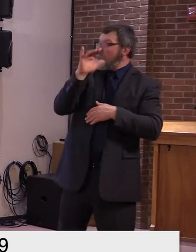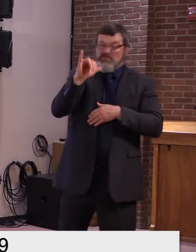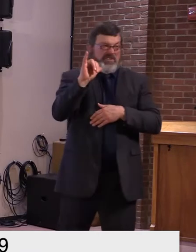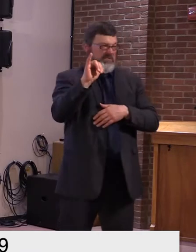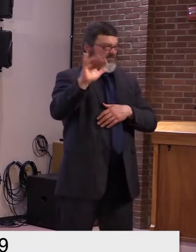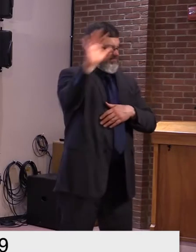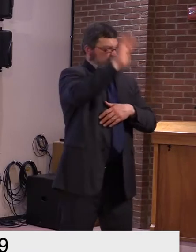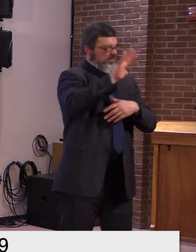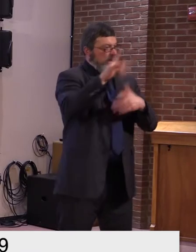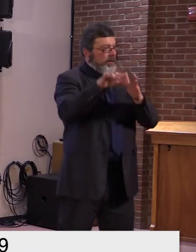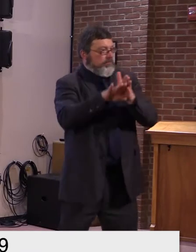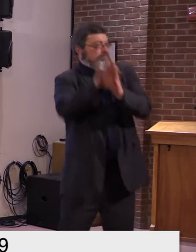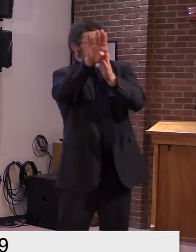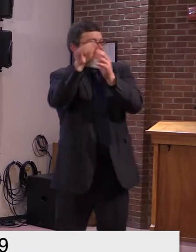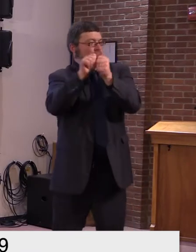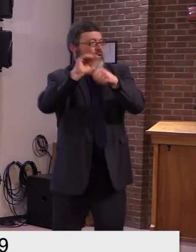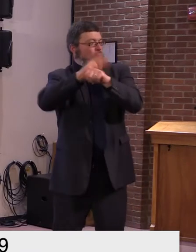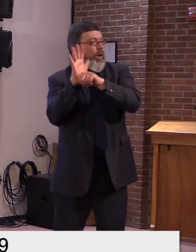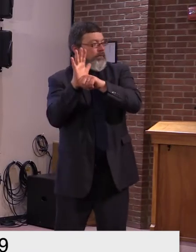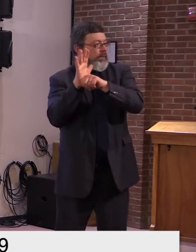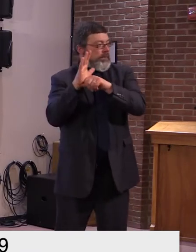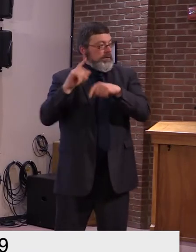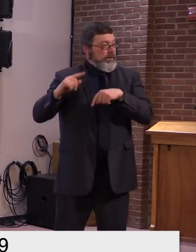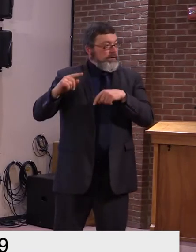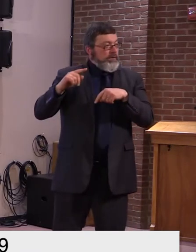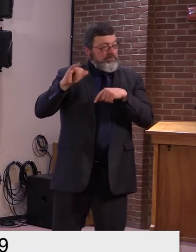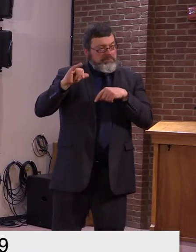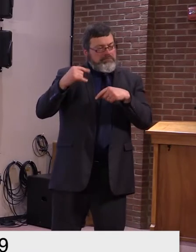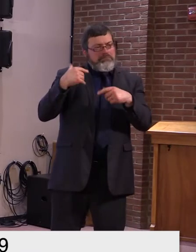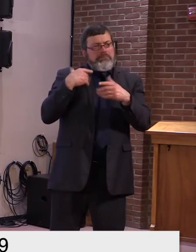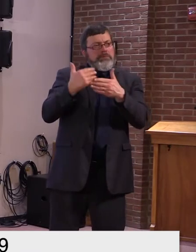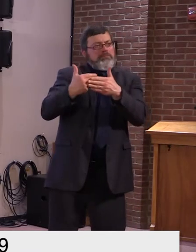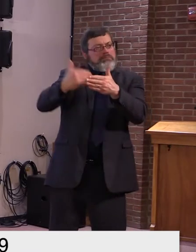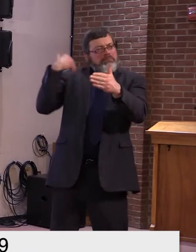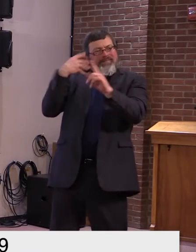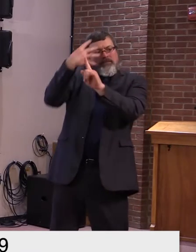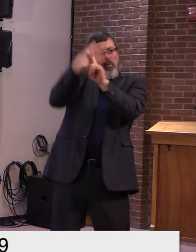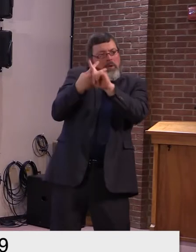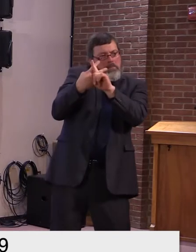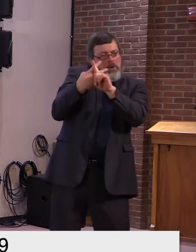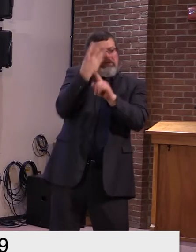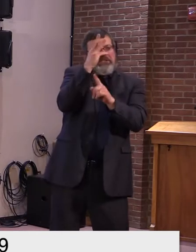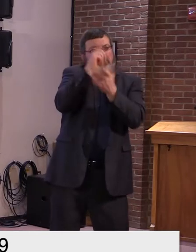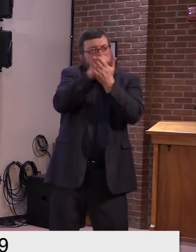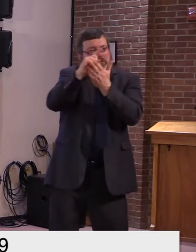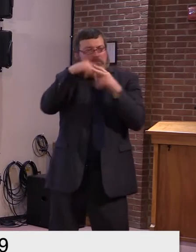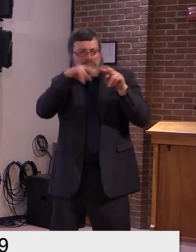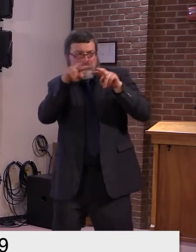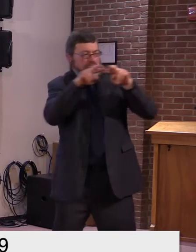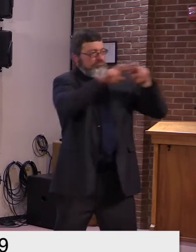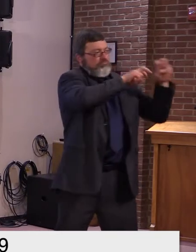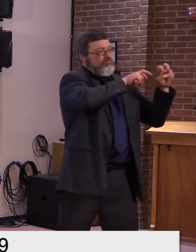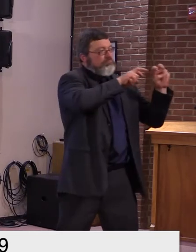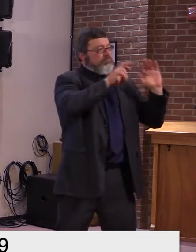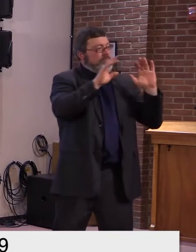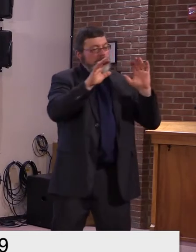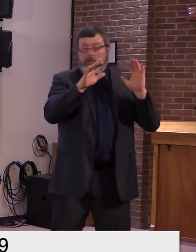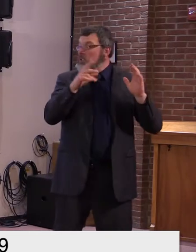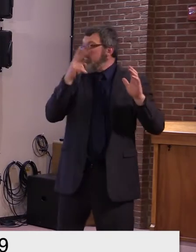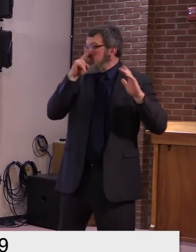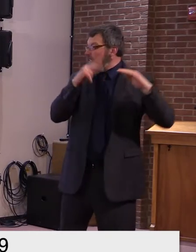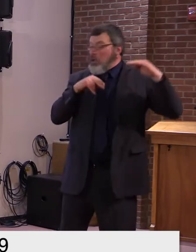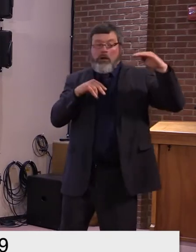that our regional week-over-week case count has actually decreased. Further, over the past 5 days,